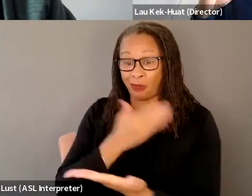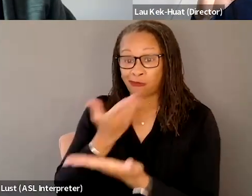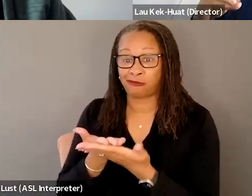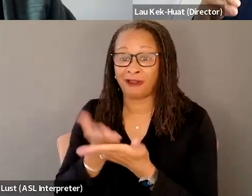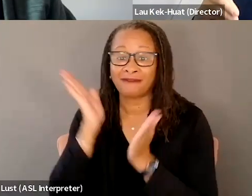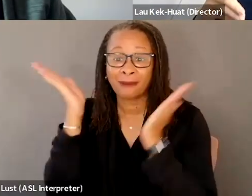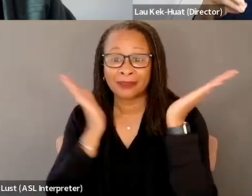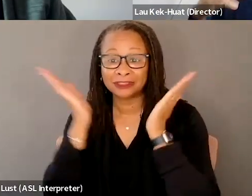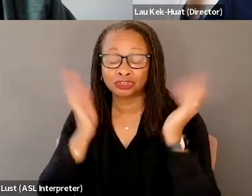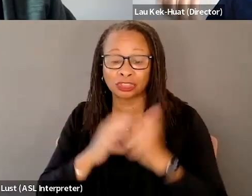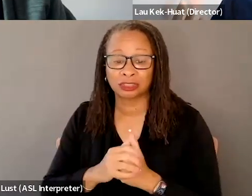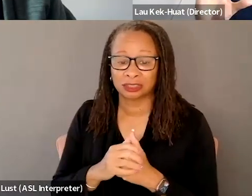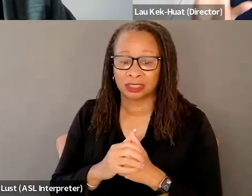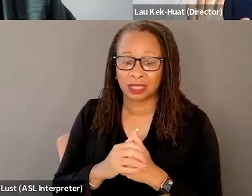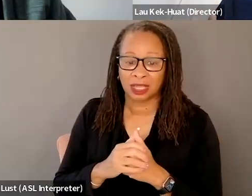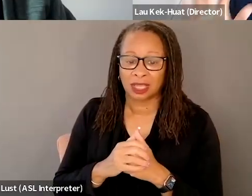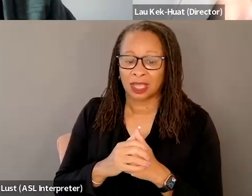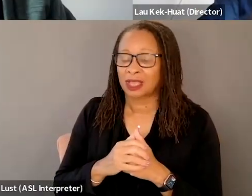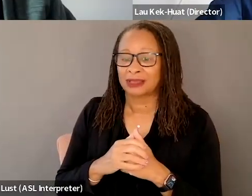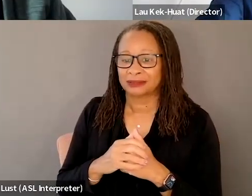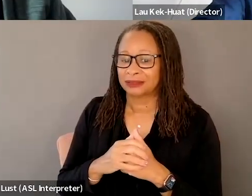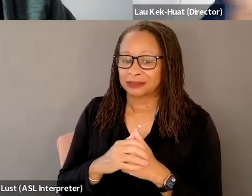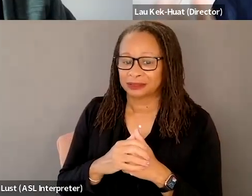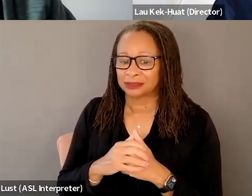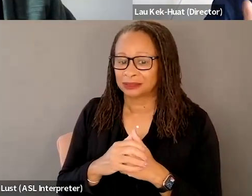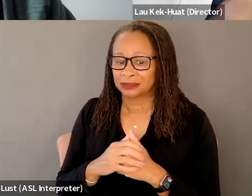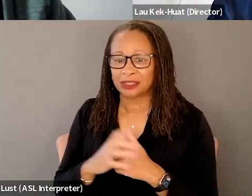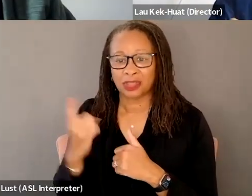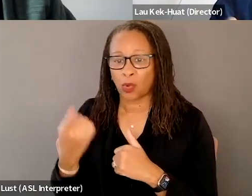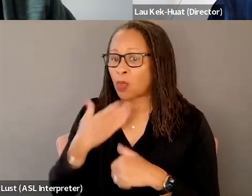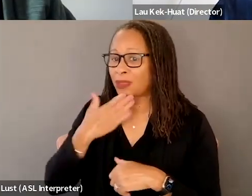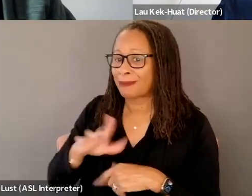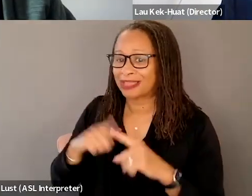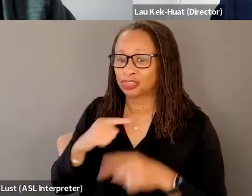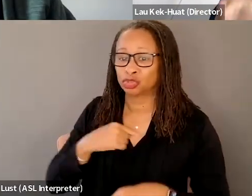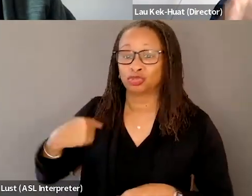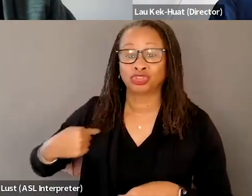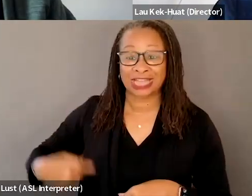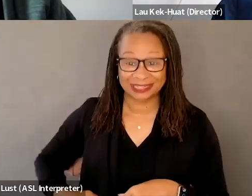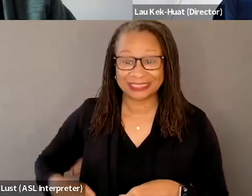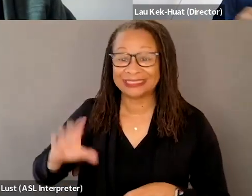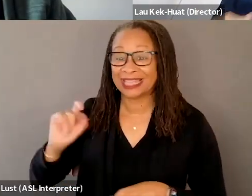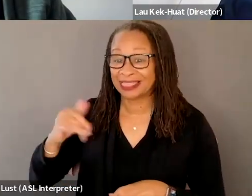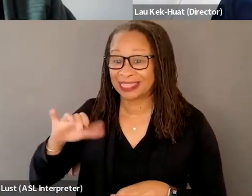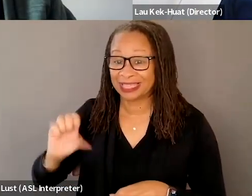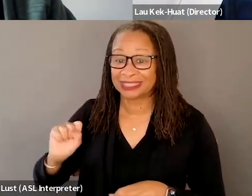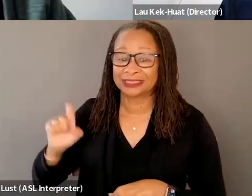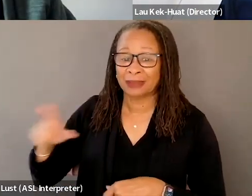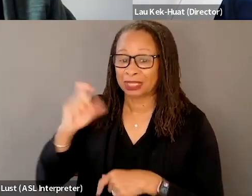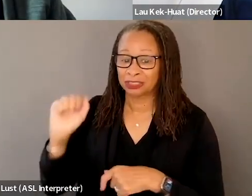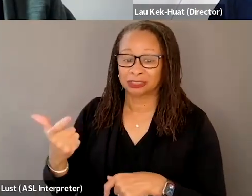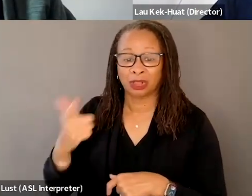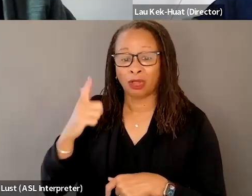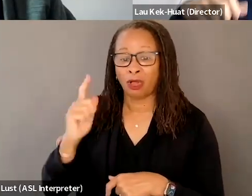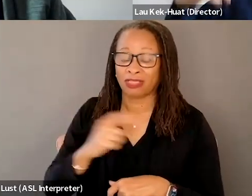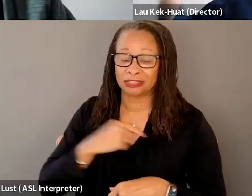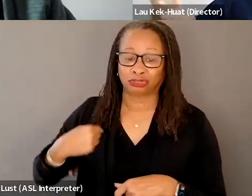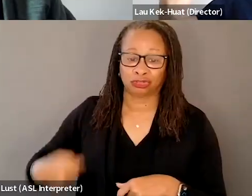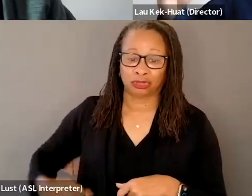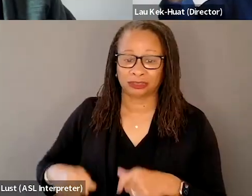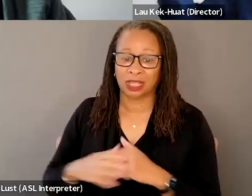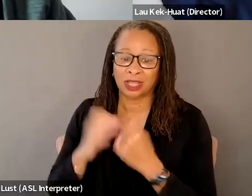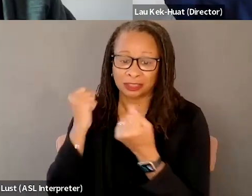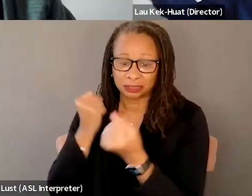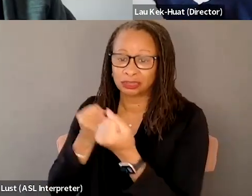quite nasty, badly to just the Chinese ethnics because all the Chinese is quite